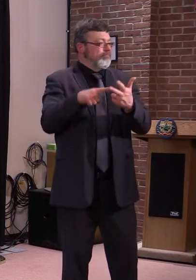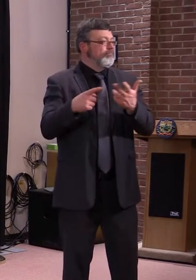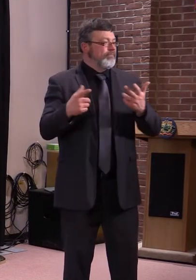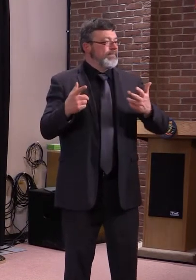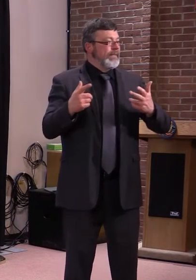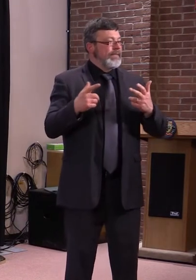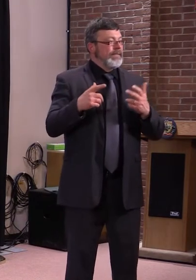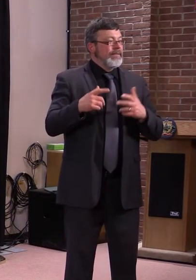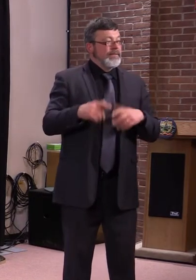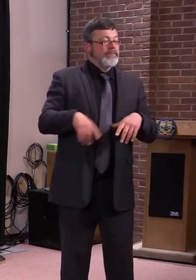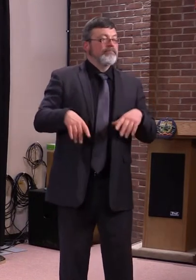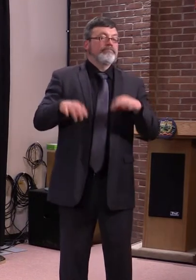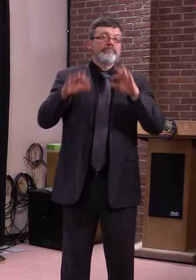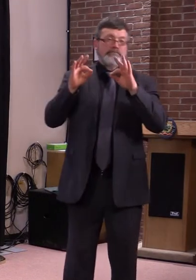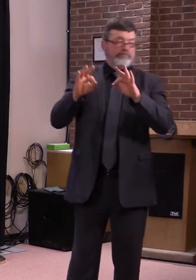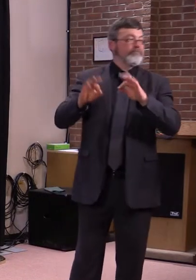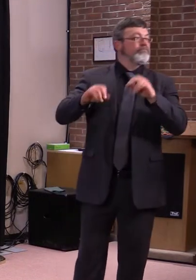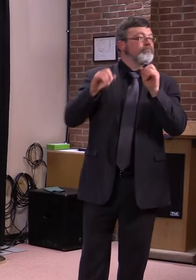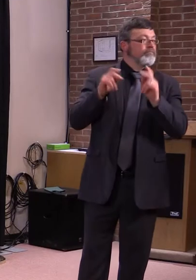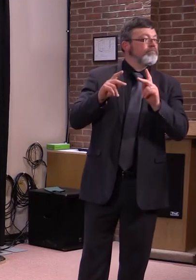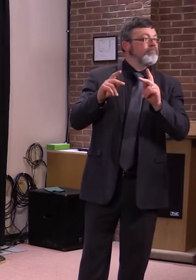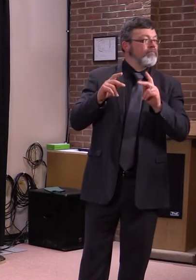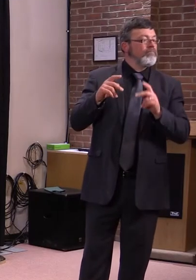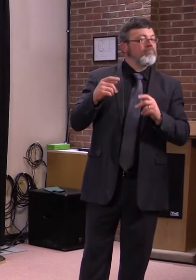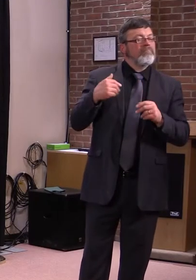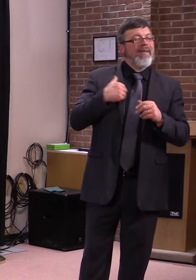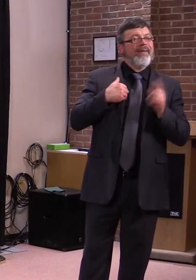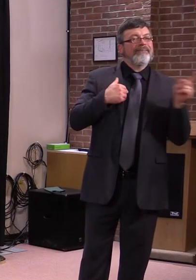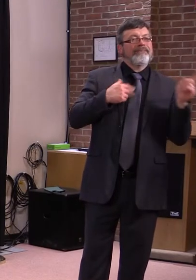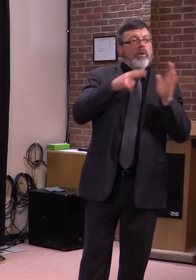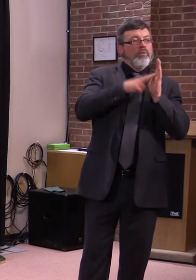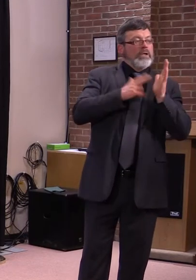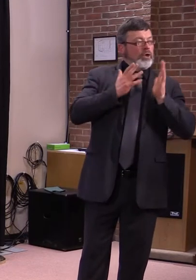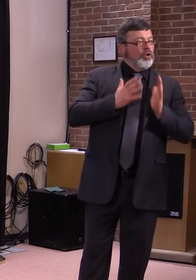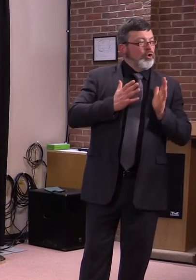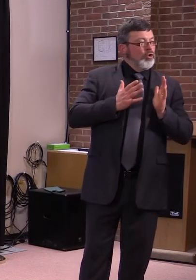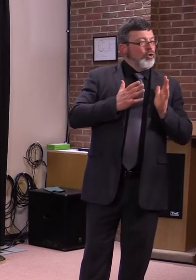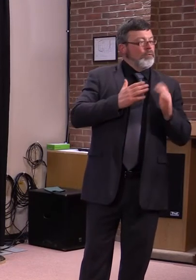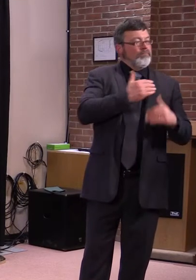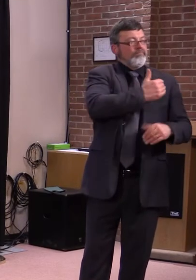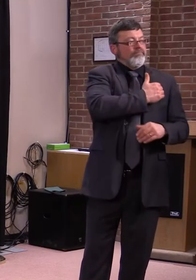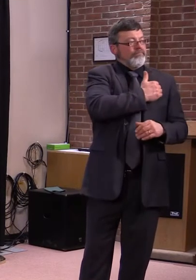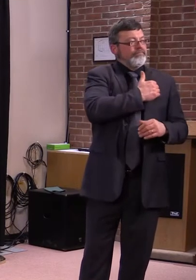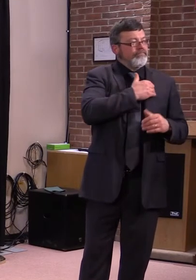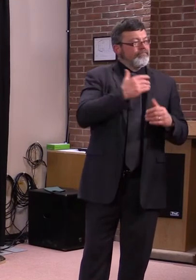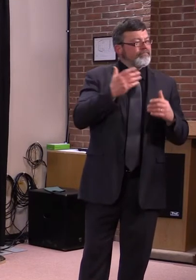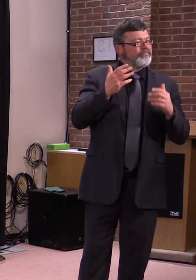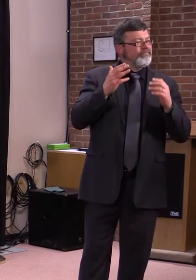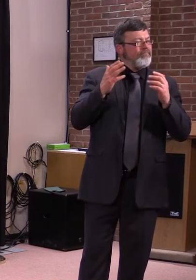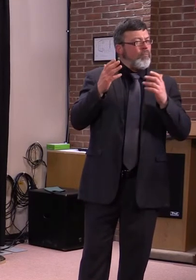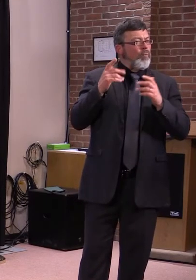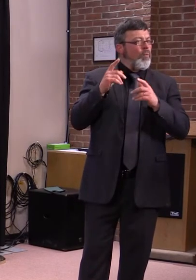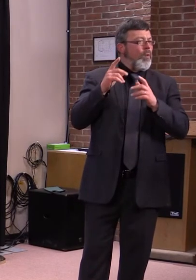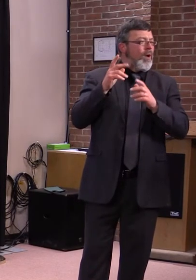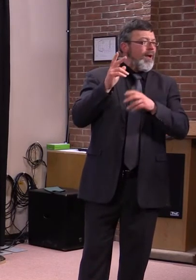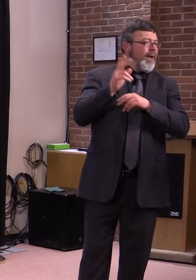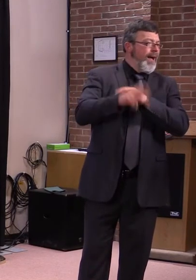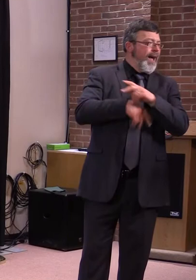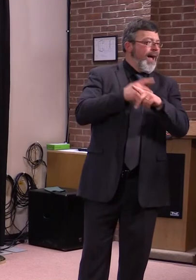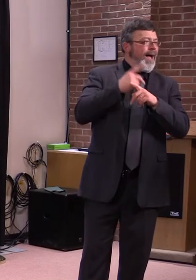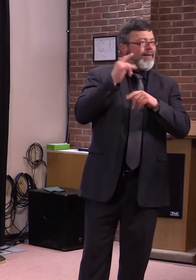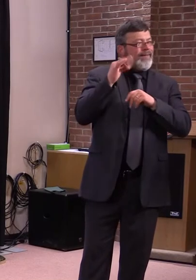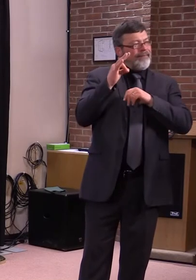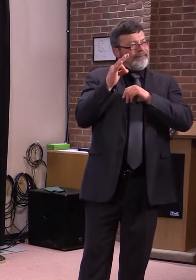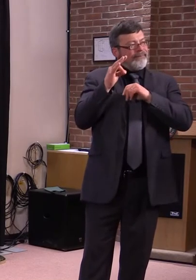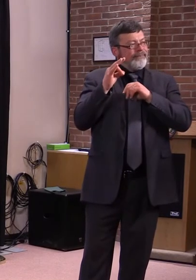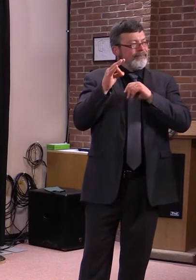I also had heard from a reader a question of what kind of enforcement you guys have for the guards if they're found not complying